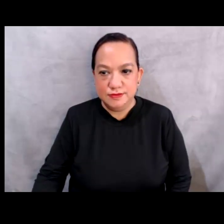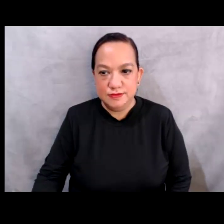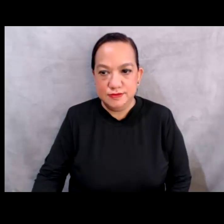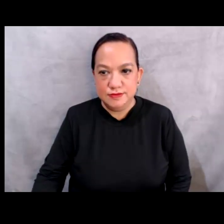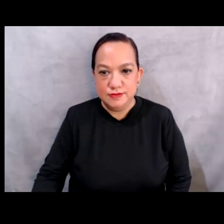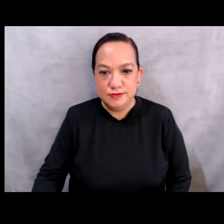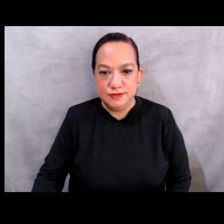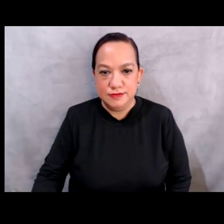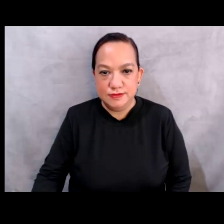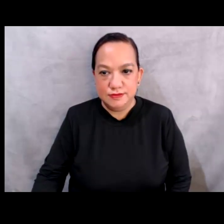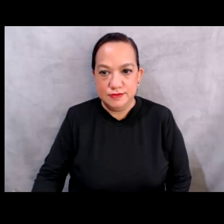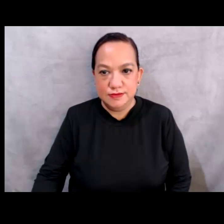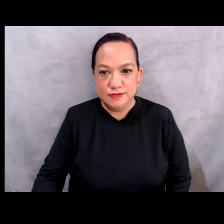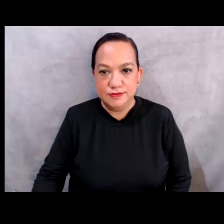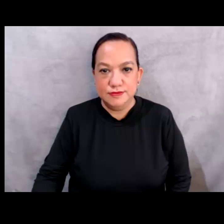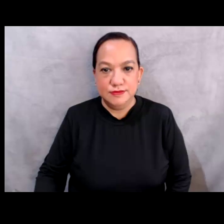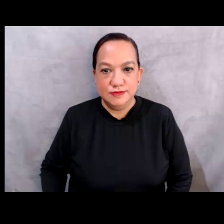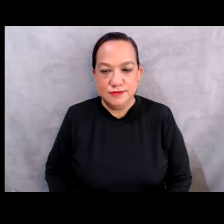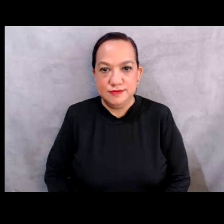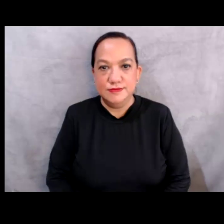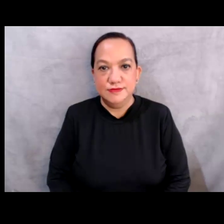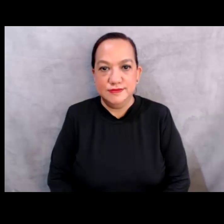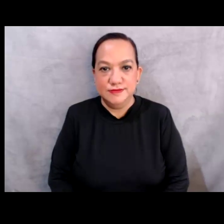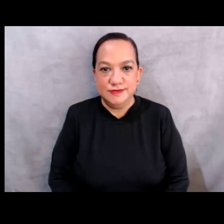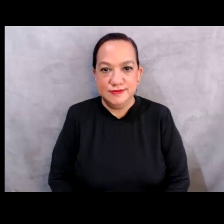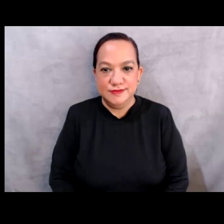Let me know what you're feeling me.